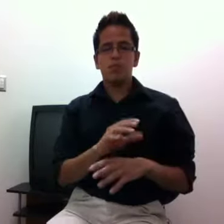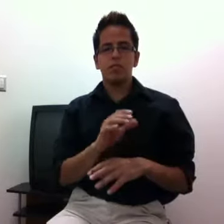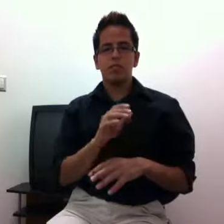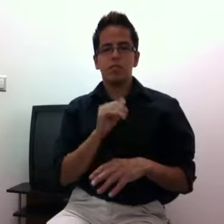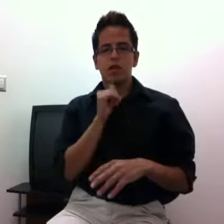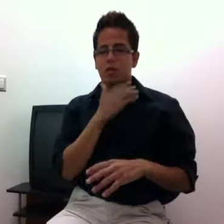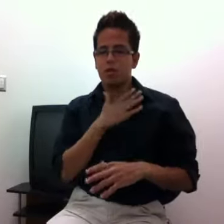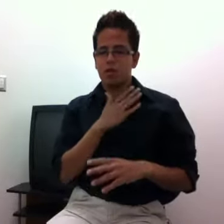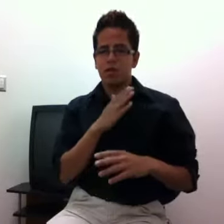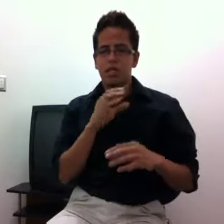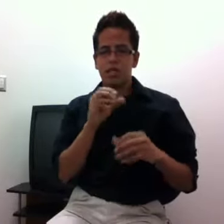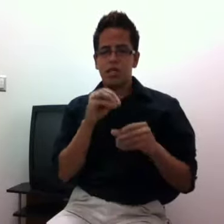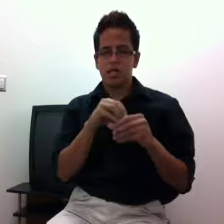having the bathroom.